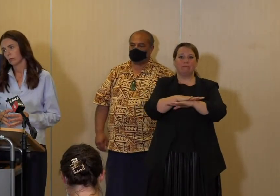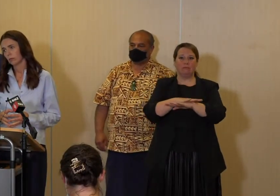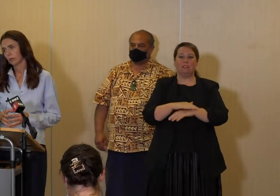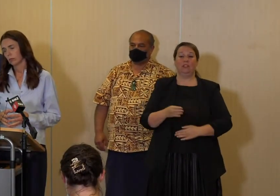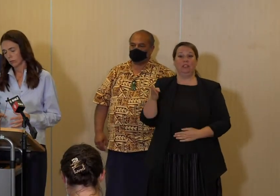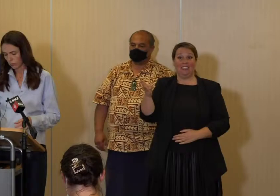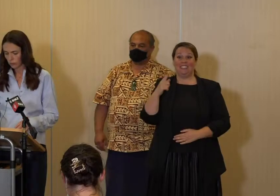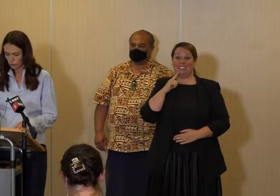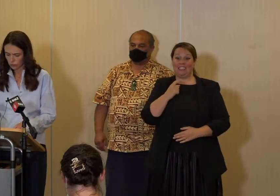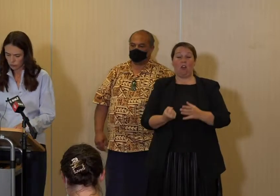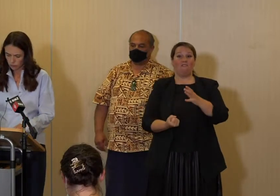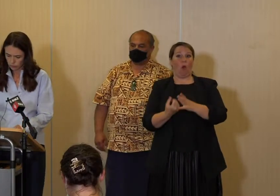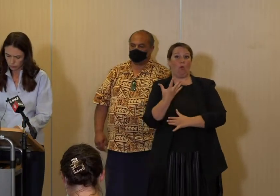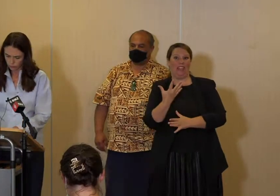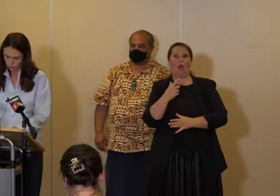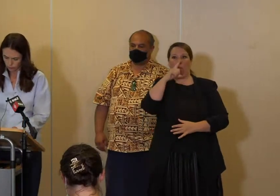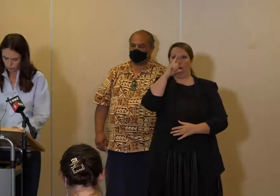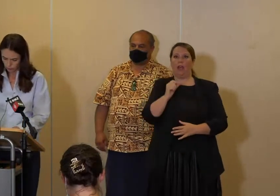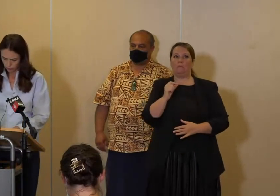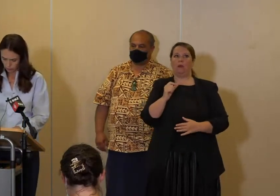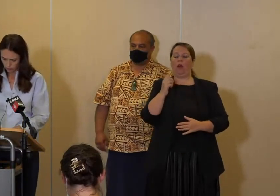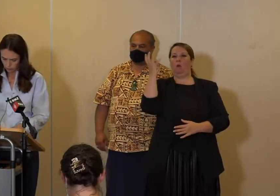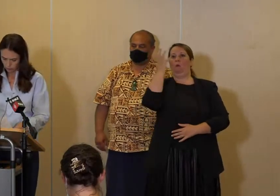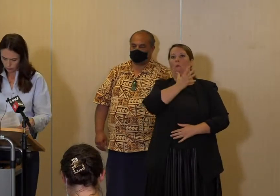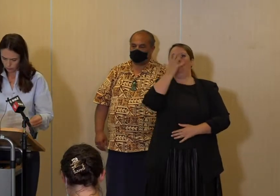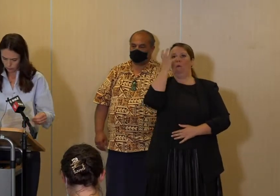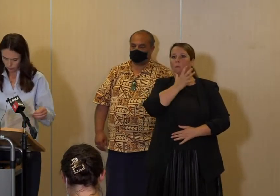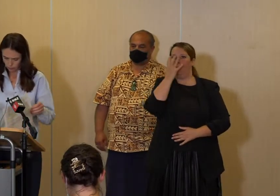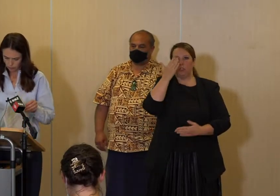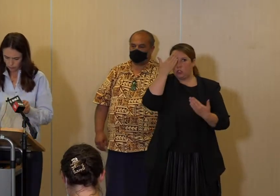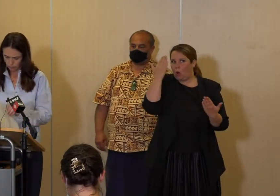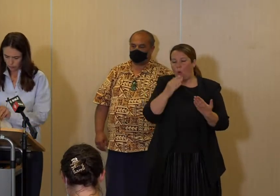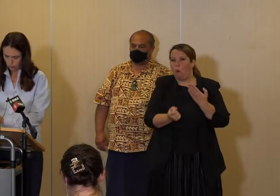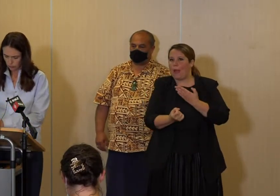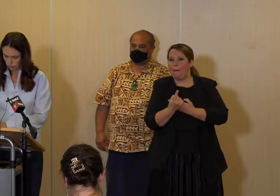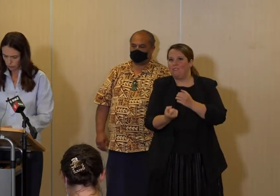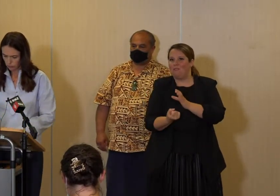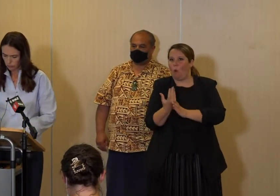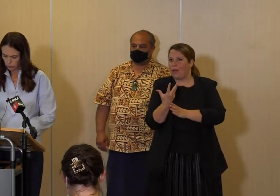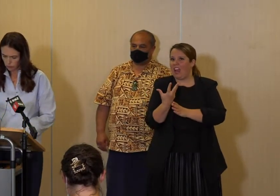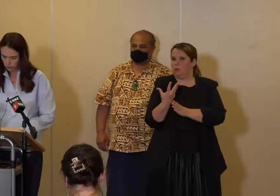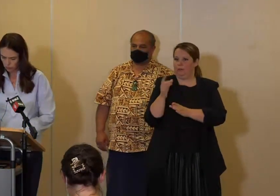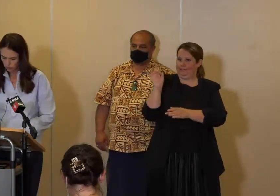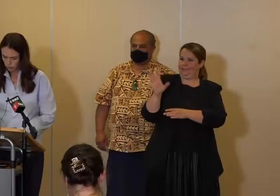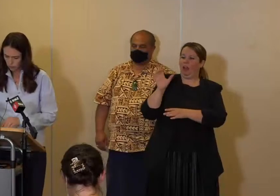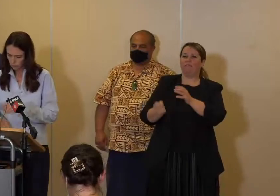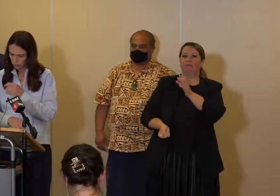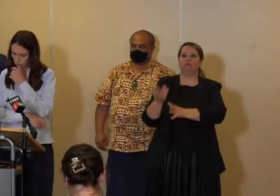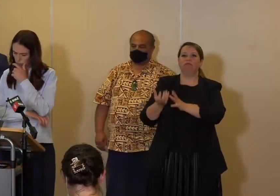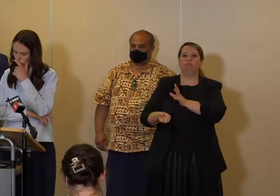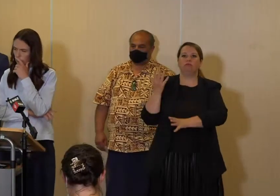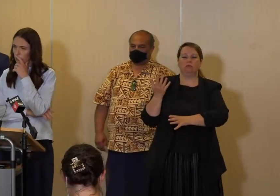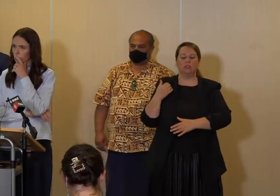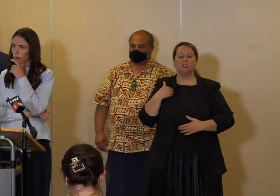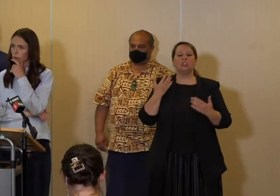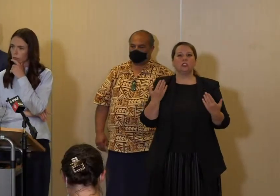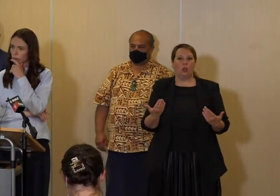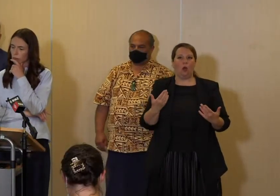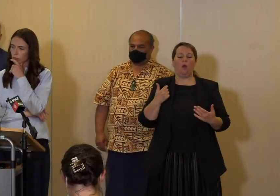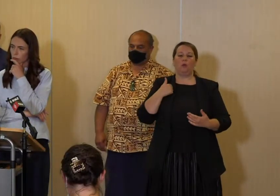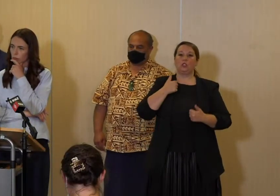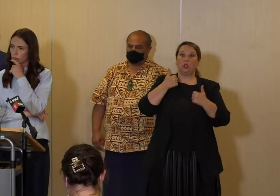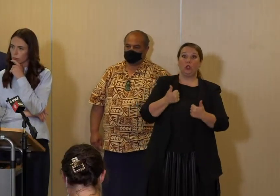it's ebbed a bit. And it's good also that you've spoken to Scott Morrison. I'm sure you've